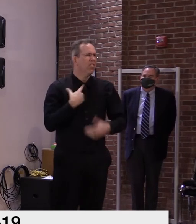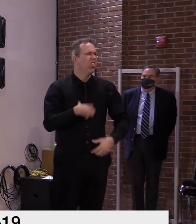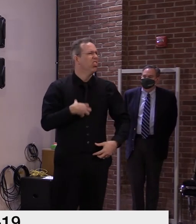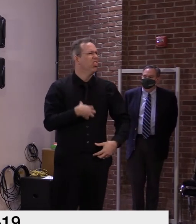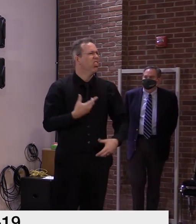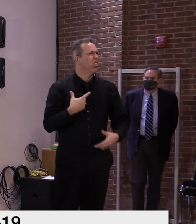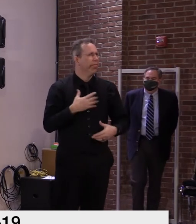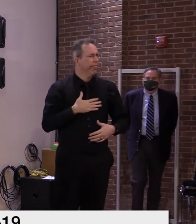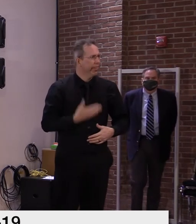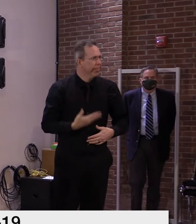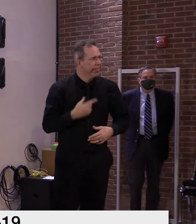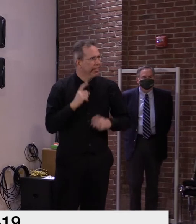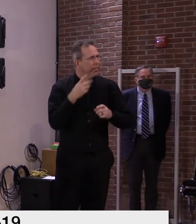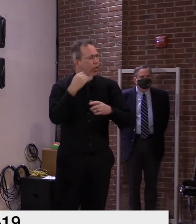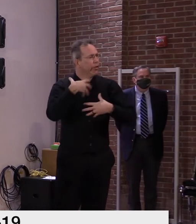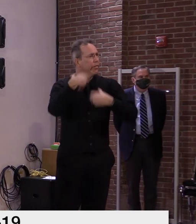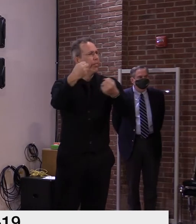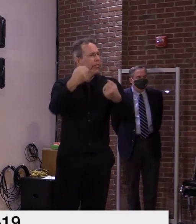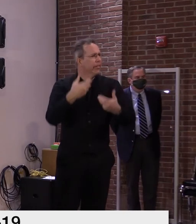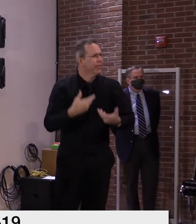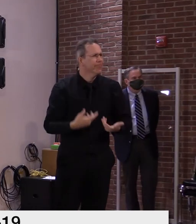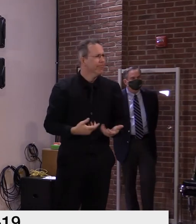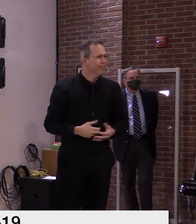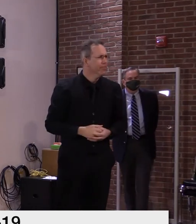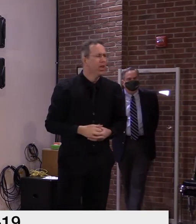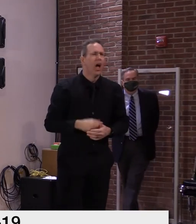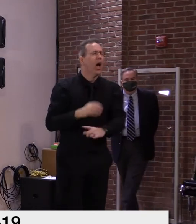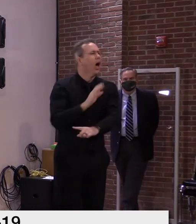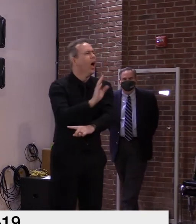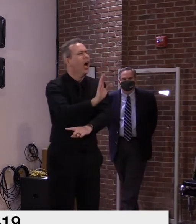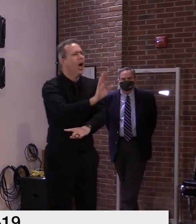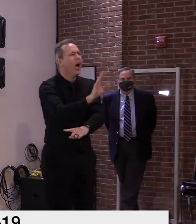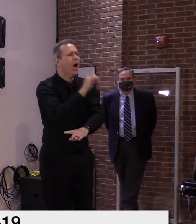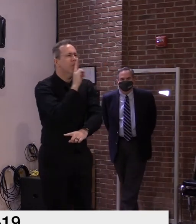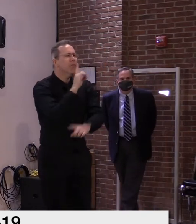Mike, it's going the other way around. The federal government's going to Walgreens for the money.